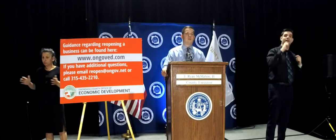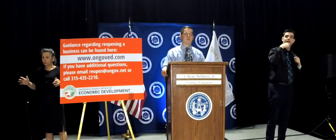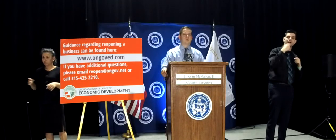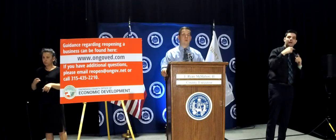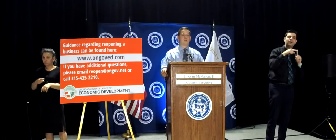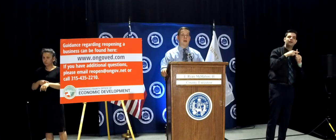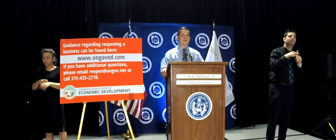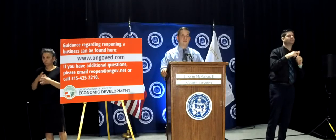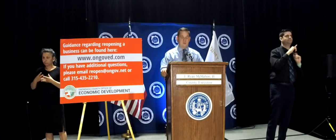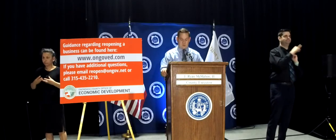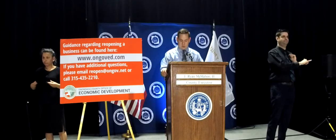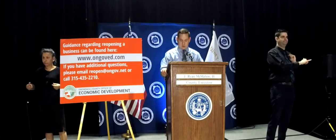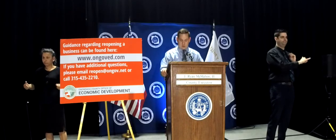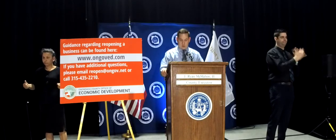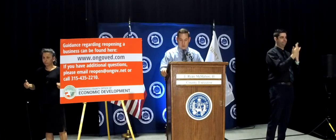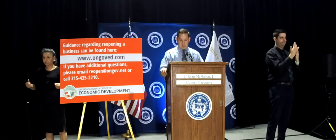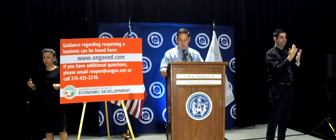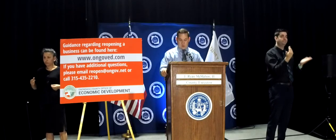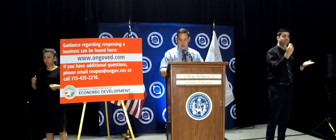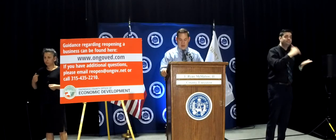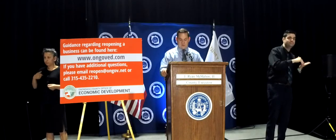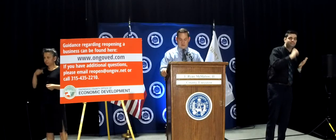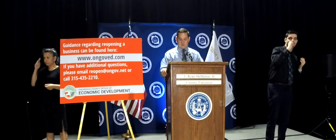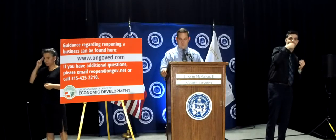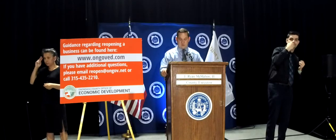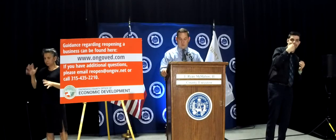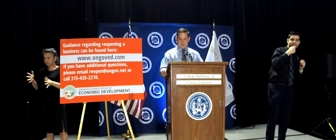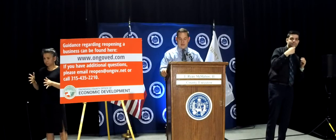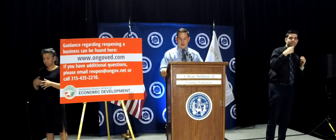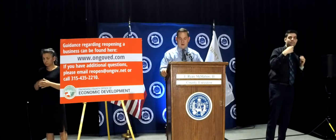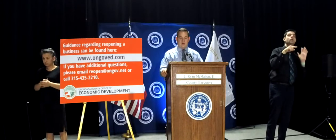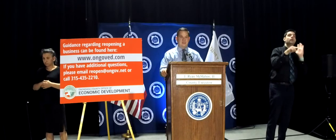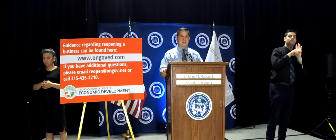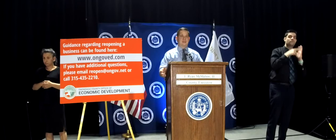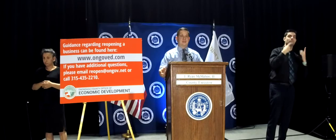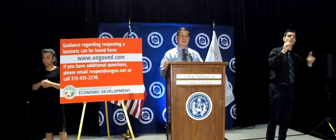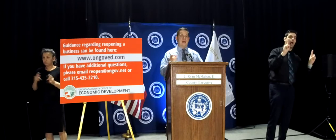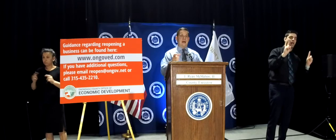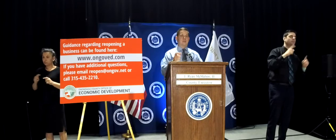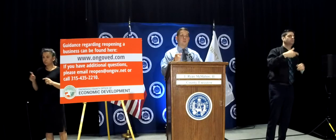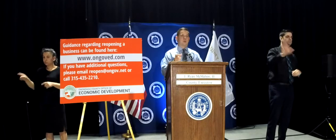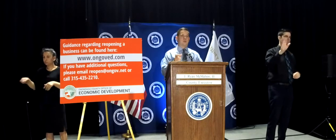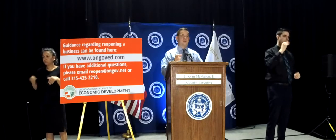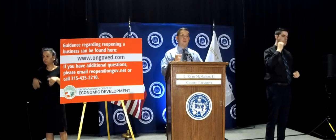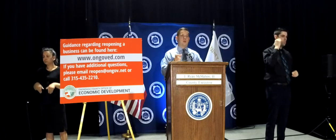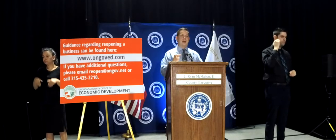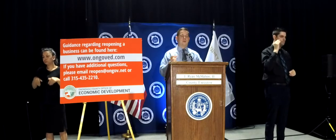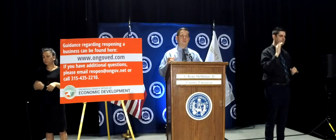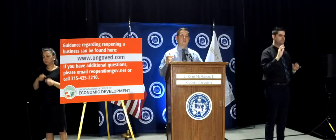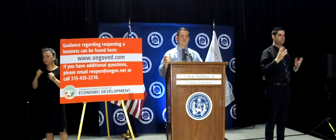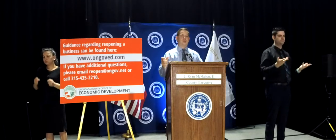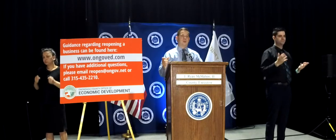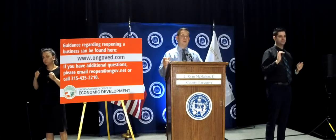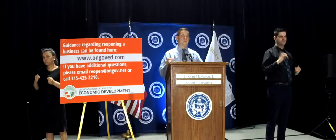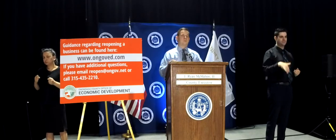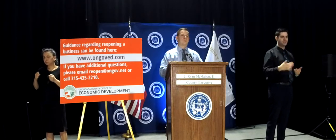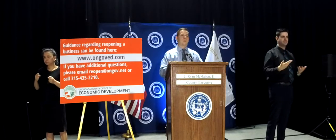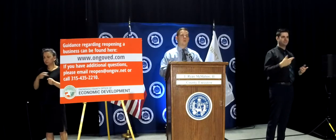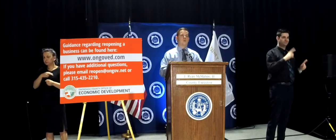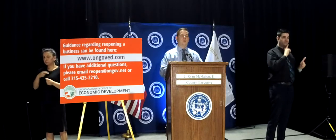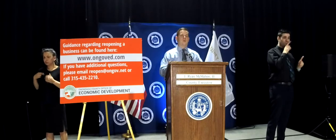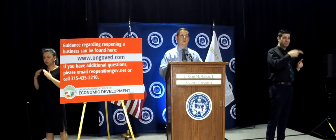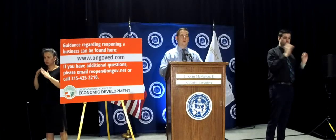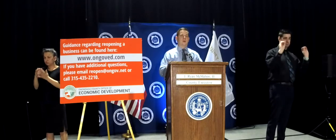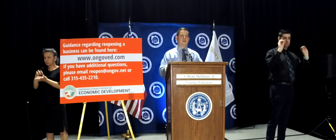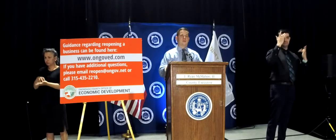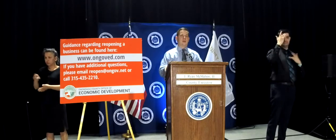individual. Everybody responds differently. So we have these individuals that are essentially in hospitals even though they're not receiving treatment.